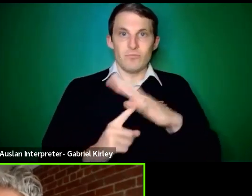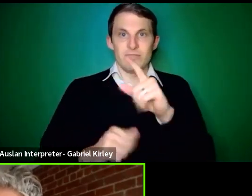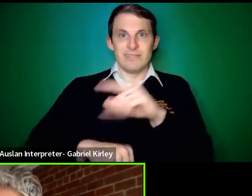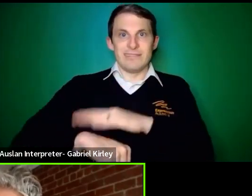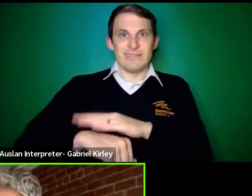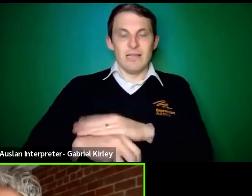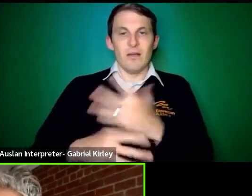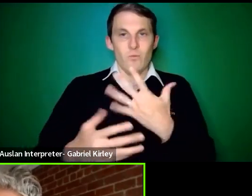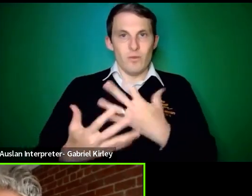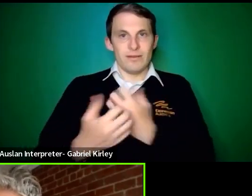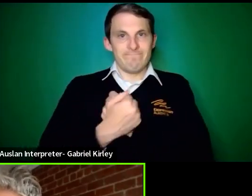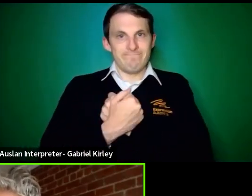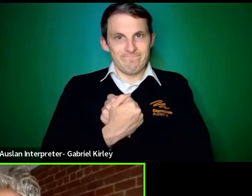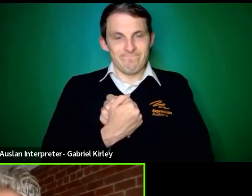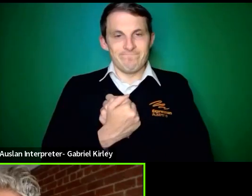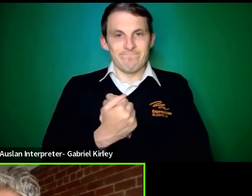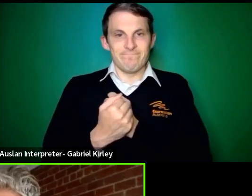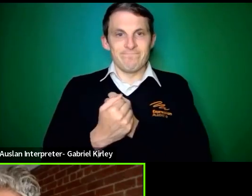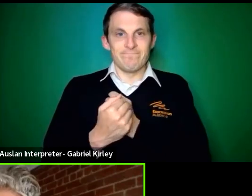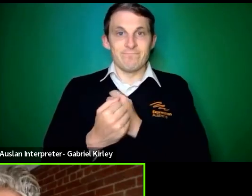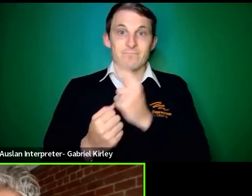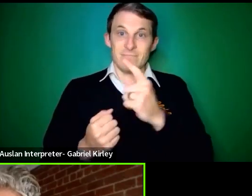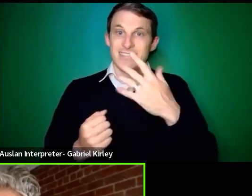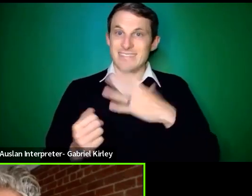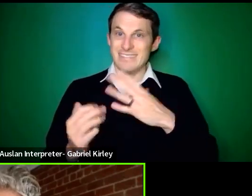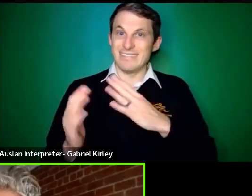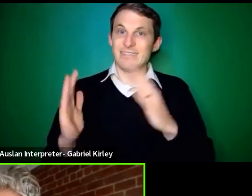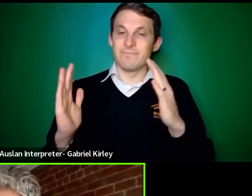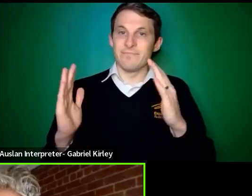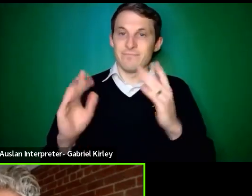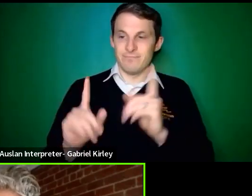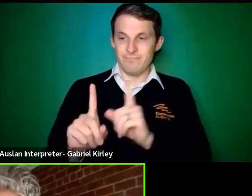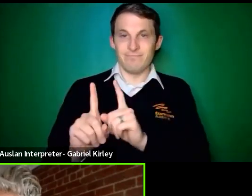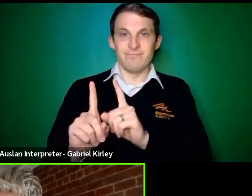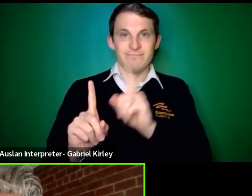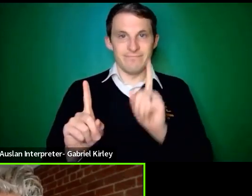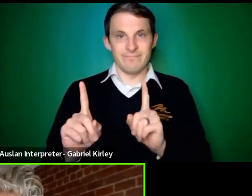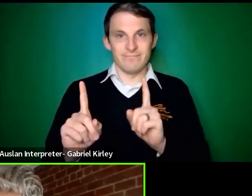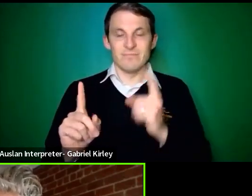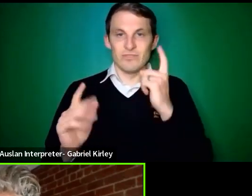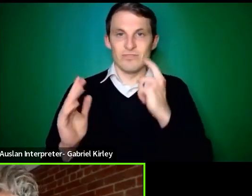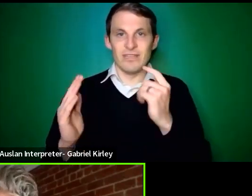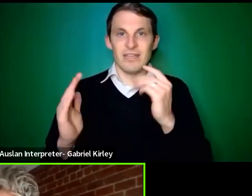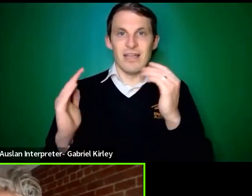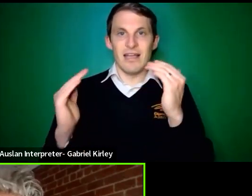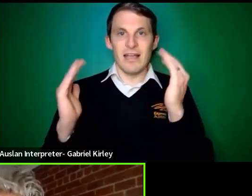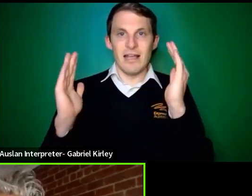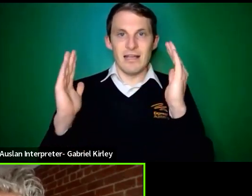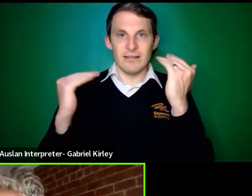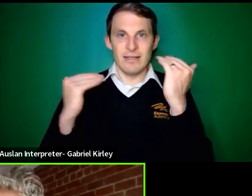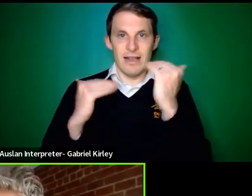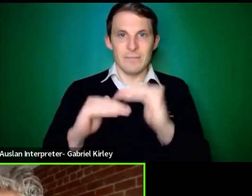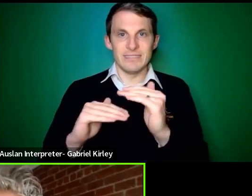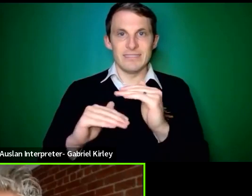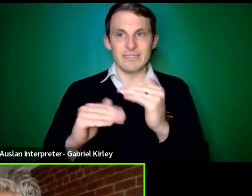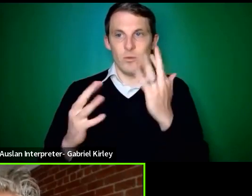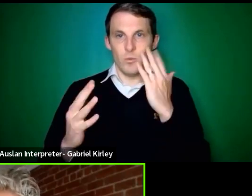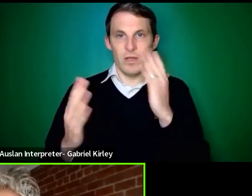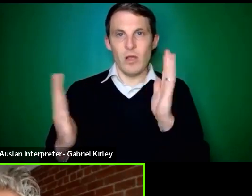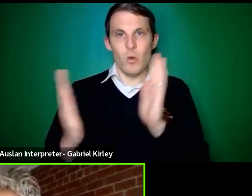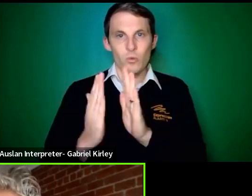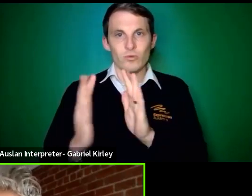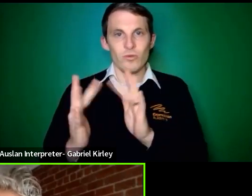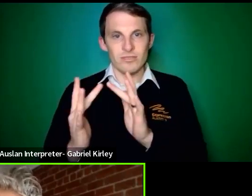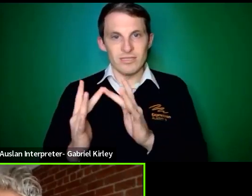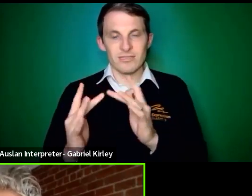times. One of those is to limit that close contact, and also limit that close contact in rooms as well, so